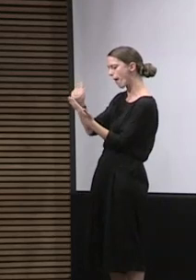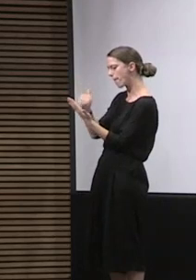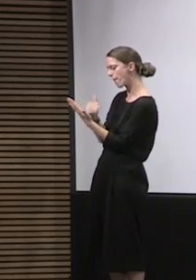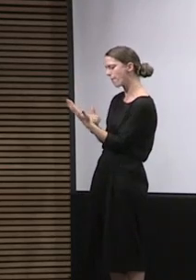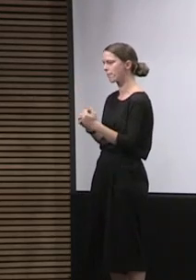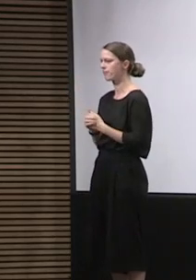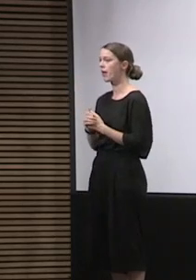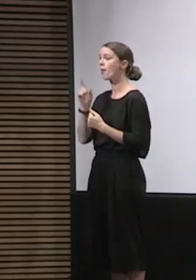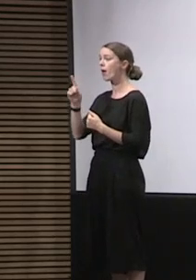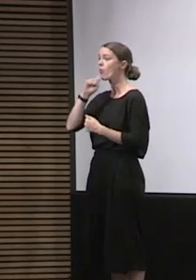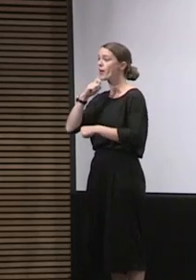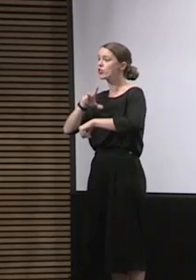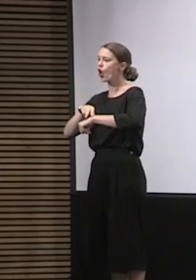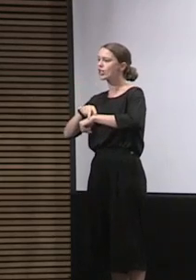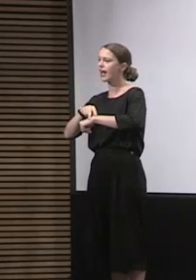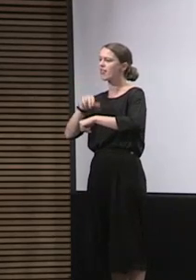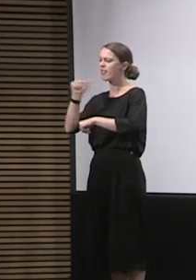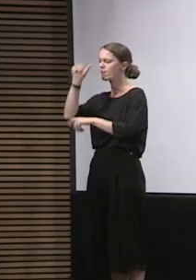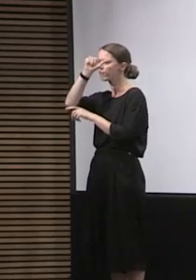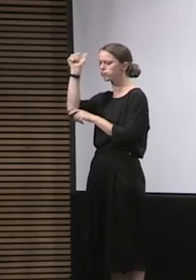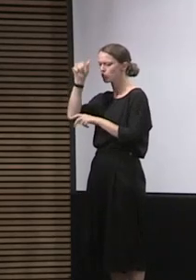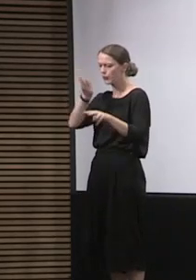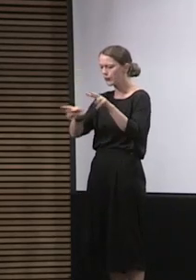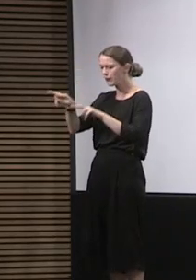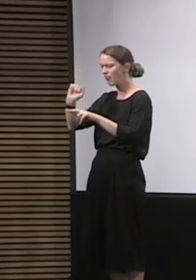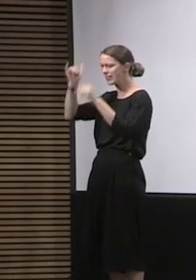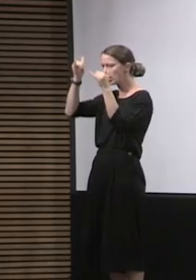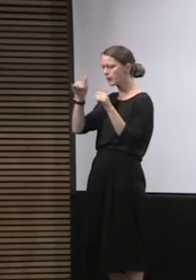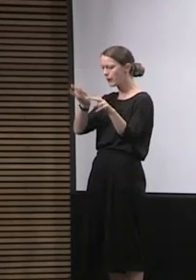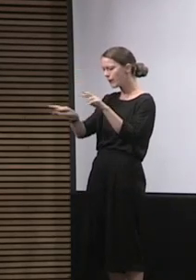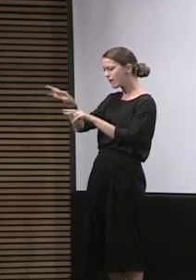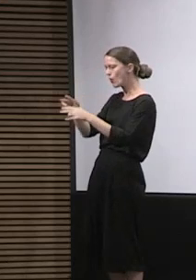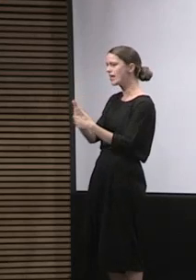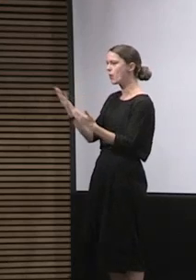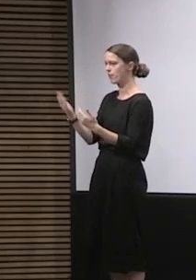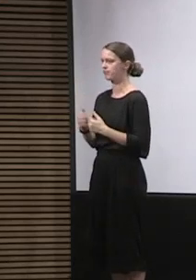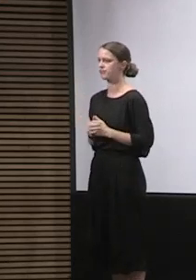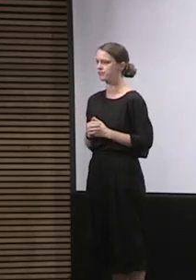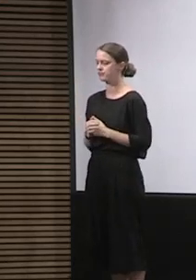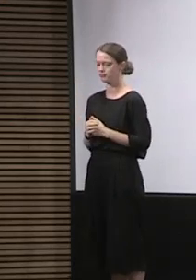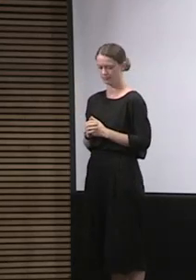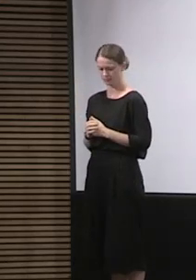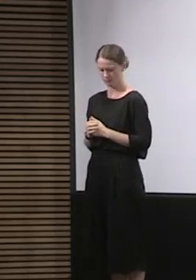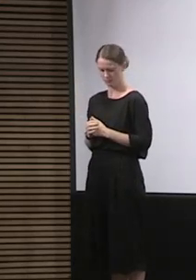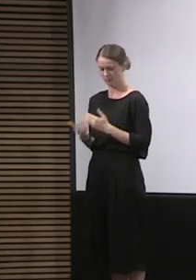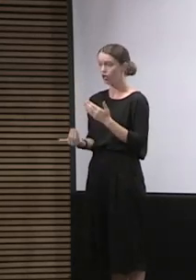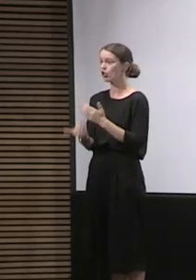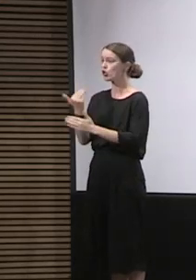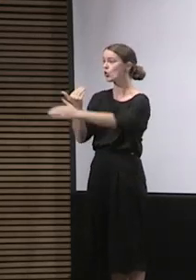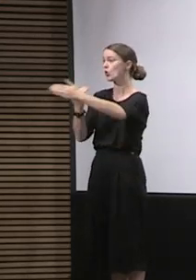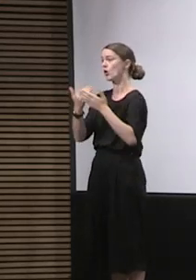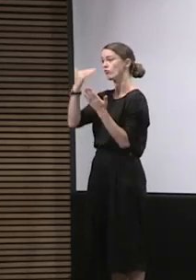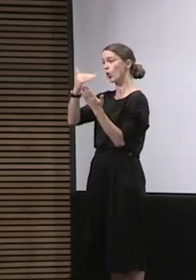on clinical judgment at all times for any assessment of any patient. The new case definition